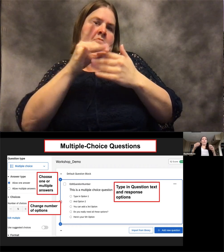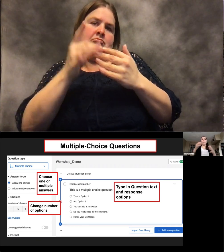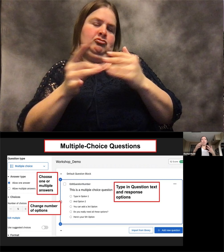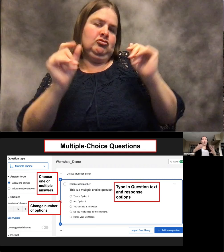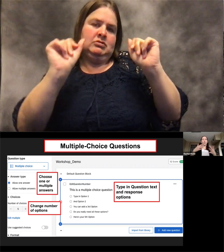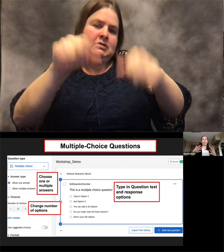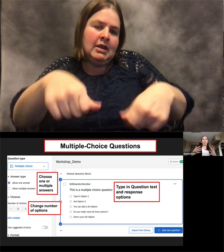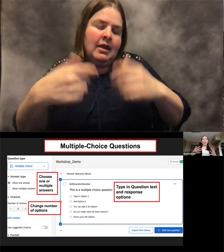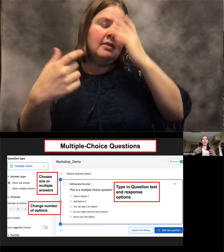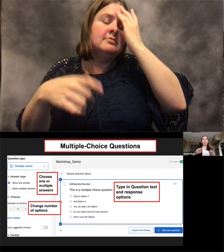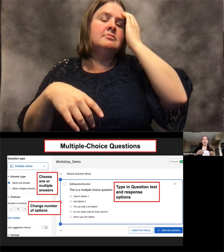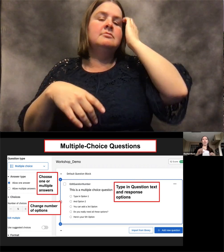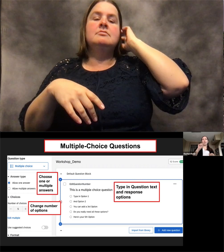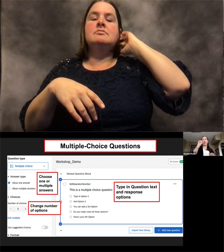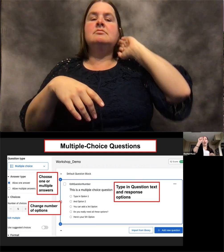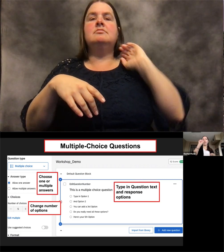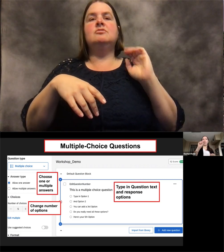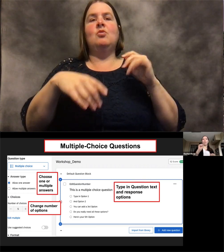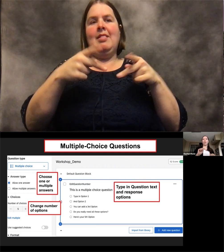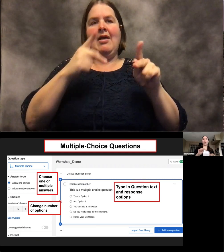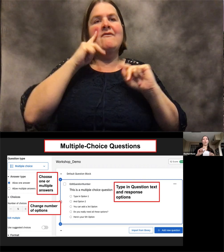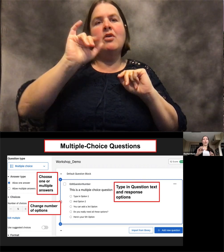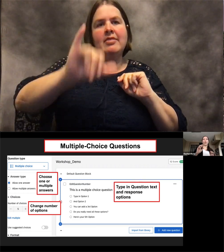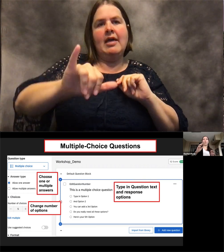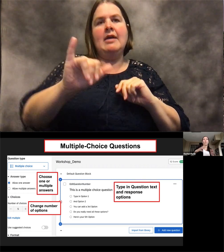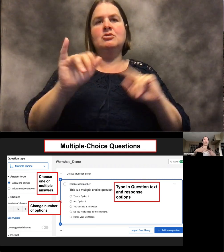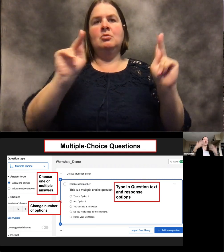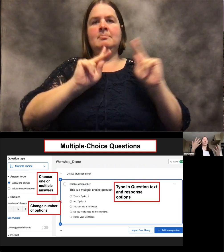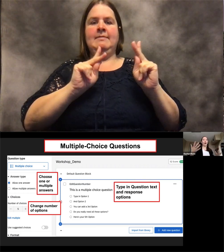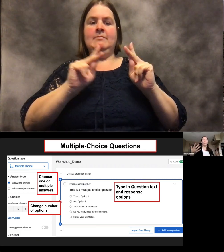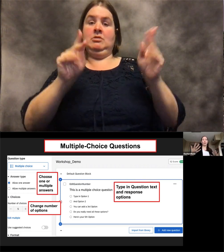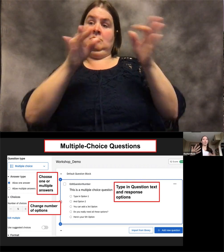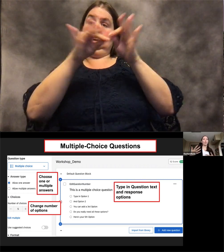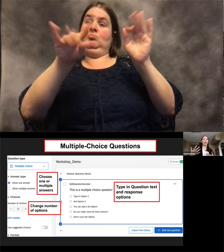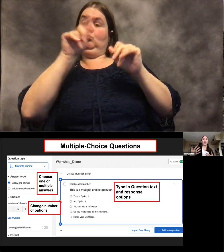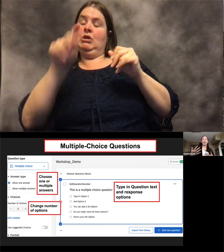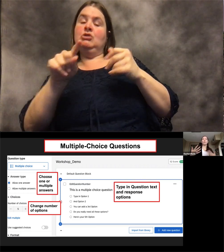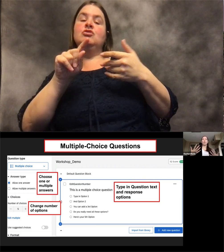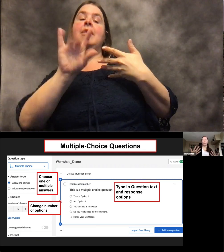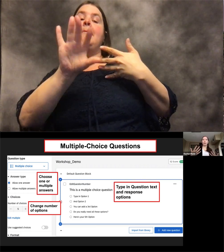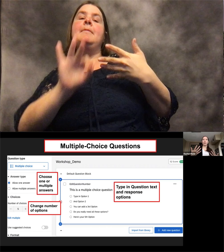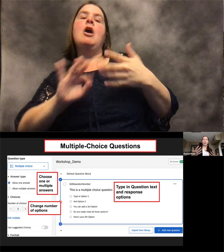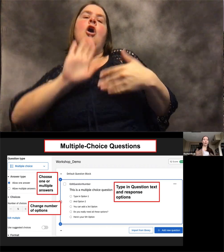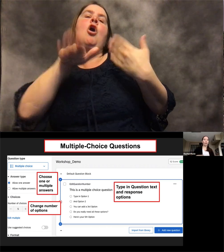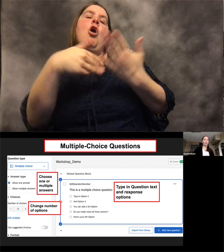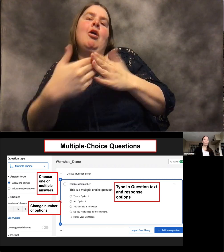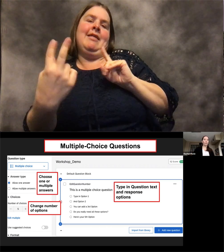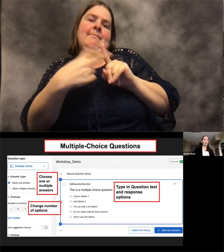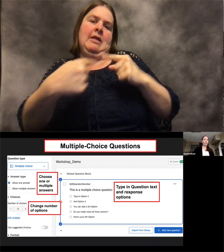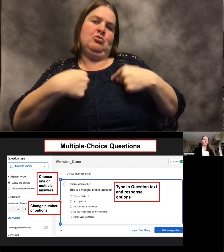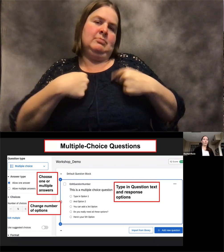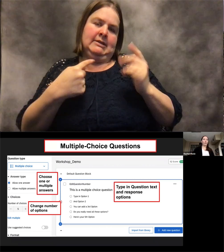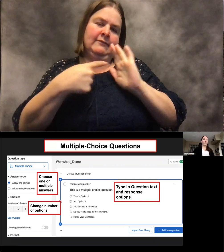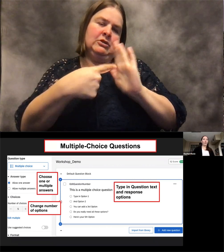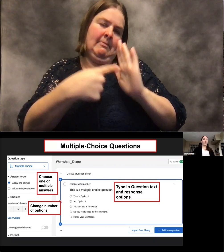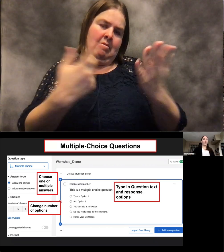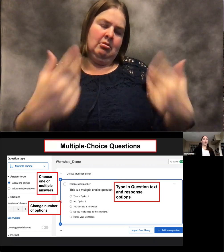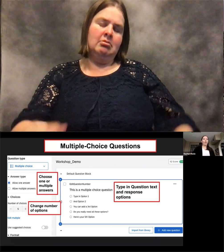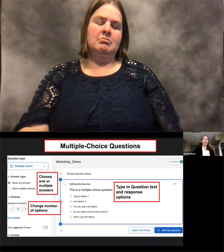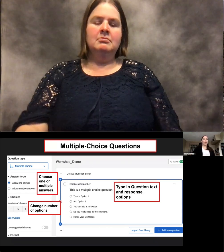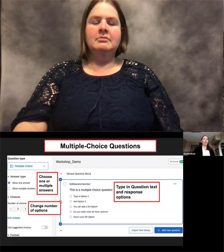using multiple different response options, having people click whatever options apply to them, so on and so forth.